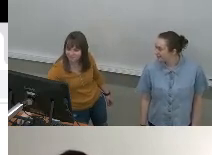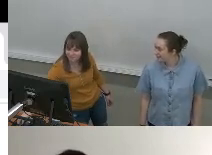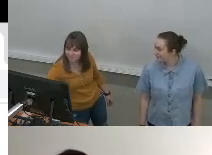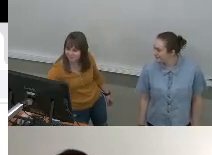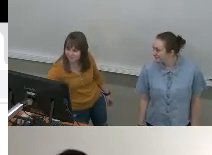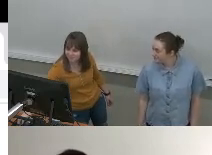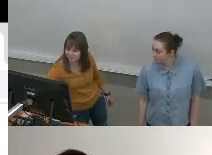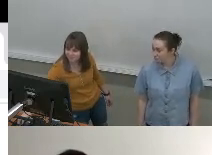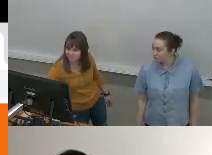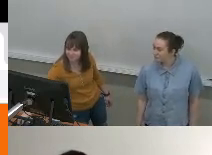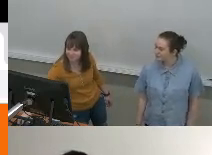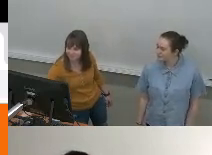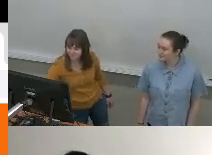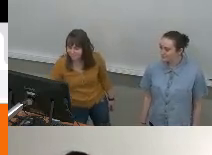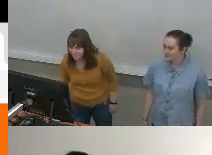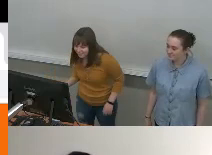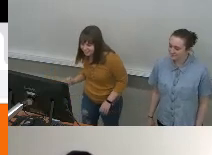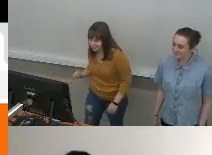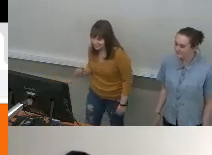I did.